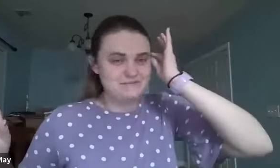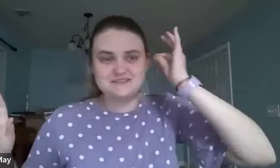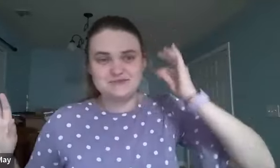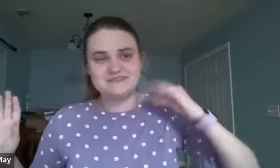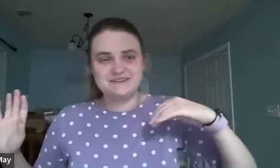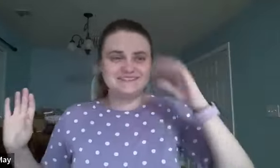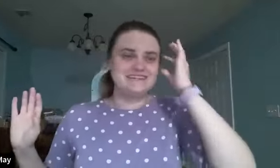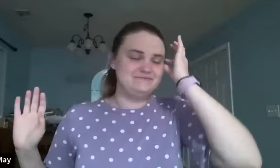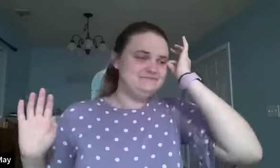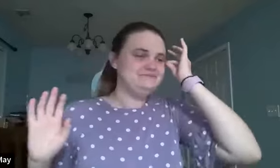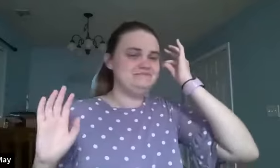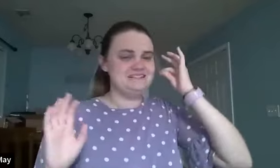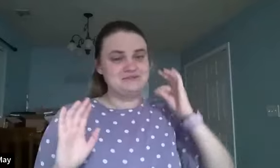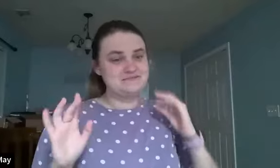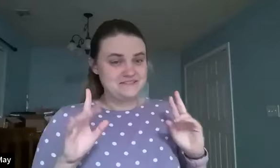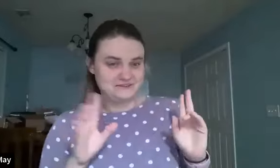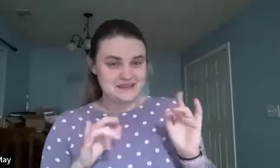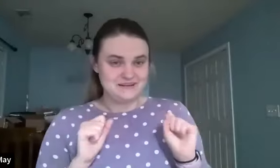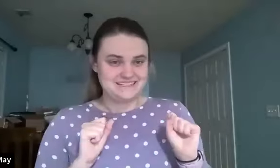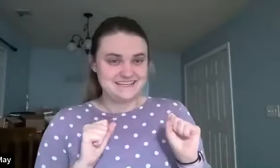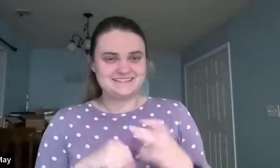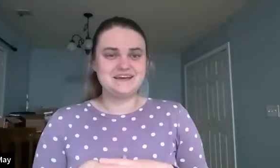obsessed with them since I was a kid. It's always a fun little time when I say it. So